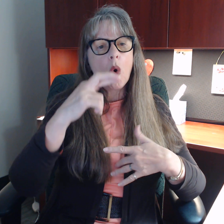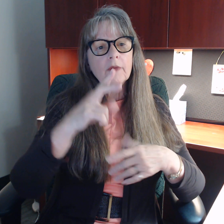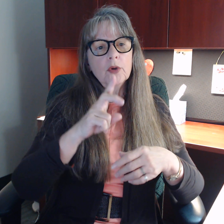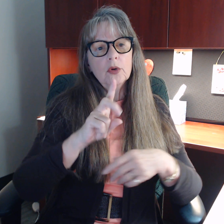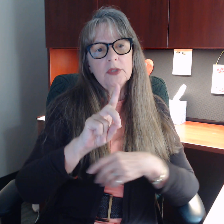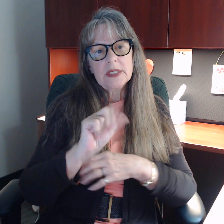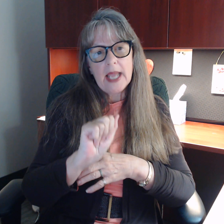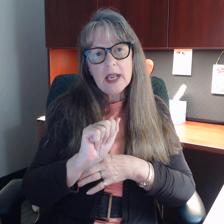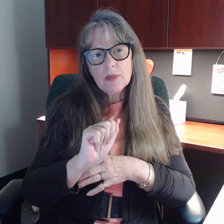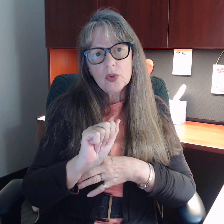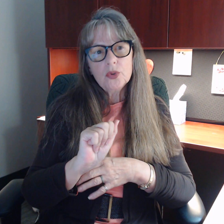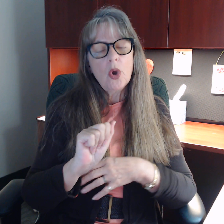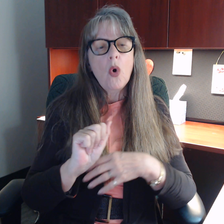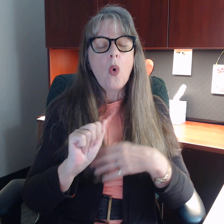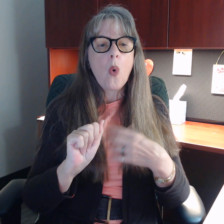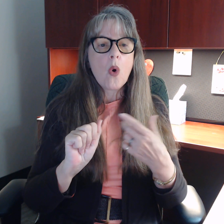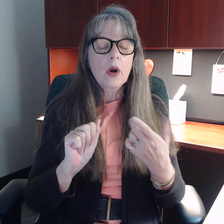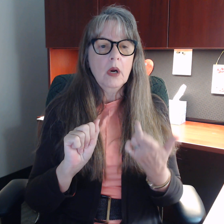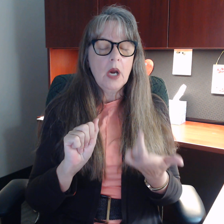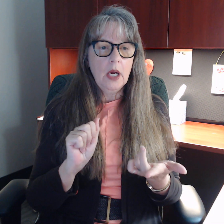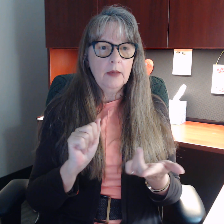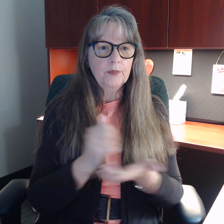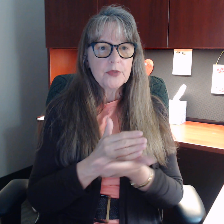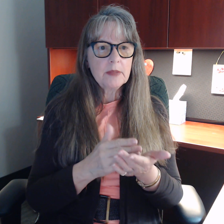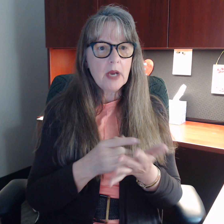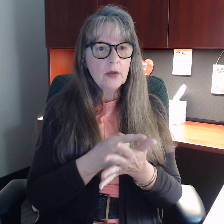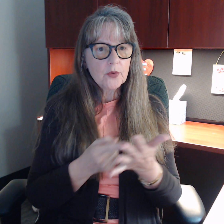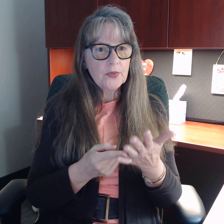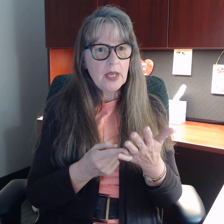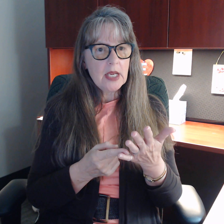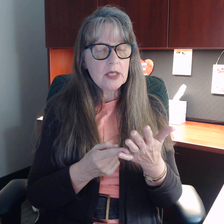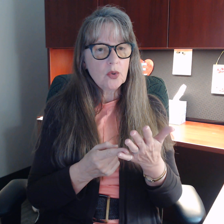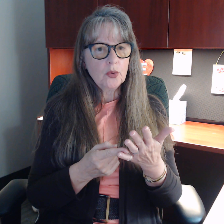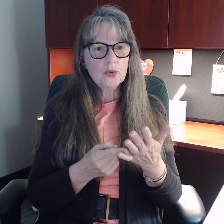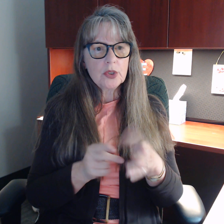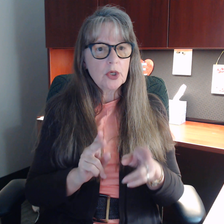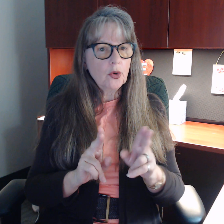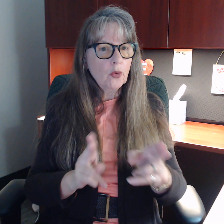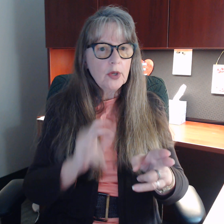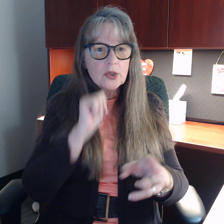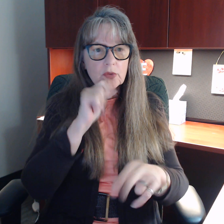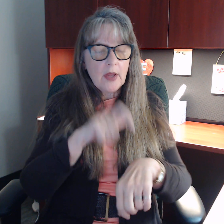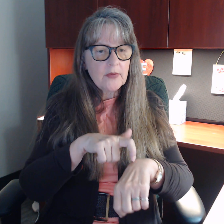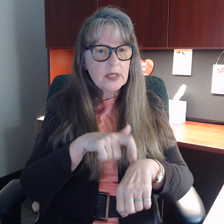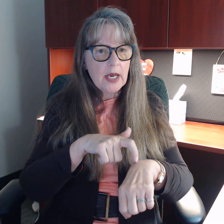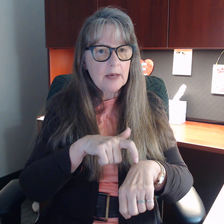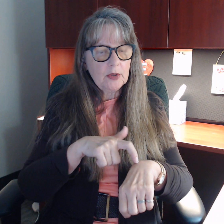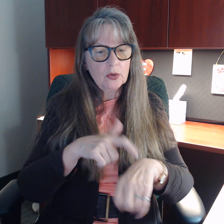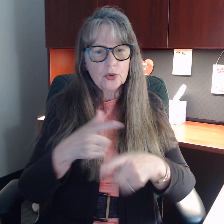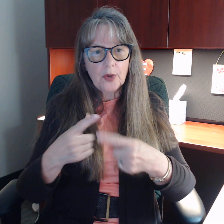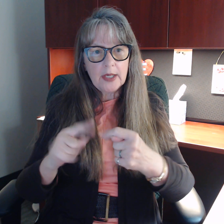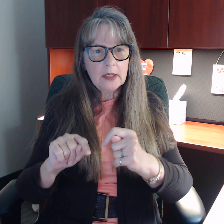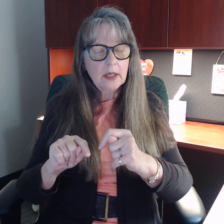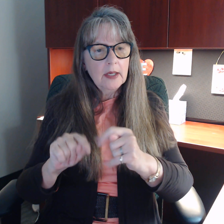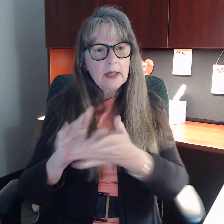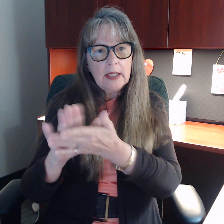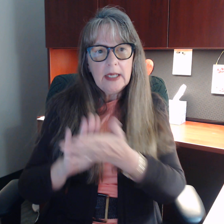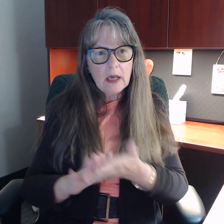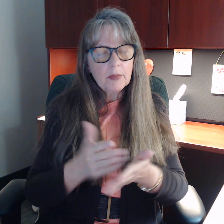you're disabled, or some other things, or you're just in a hurry, you just don't have the time, and you're trying to clean up or